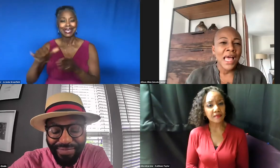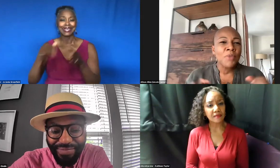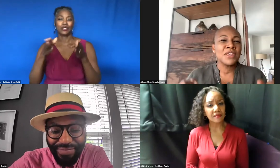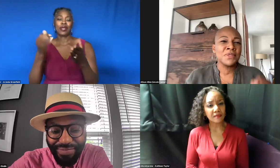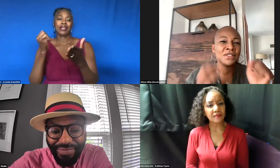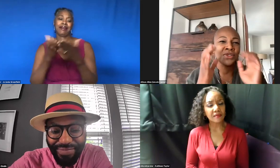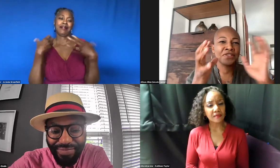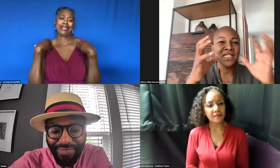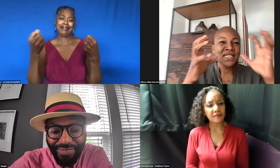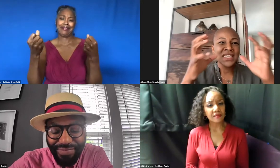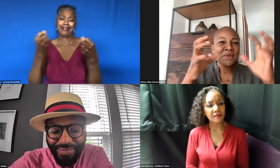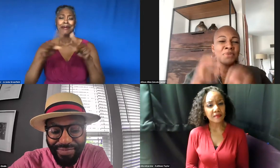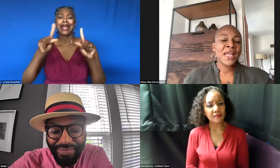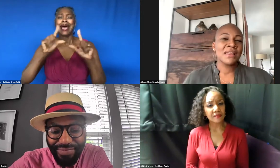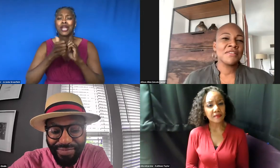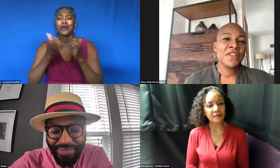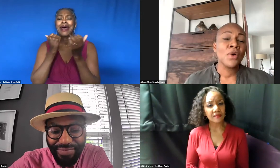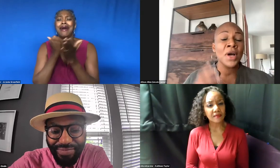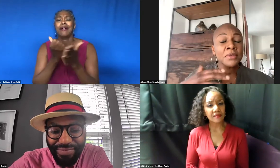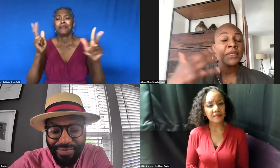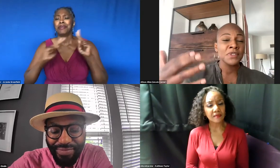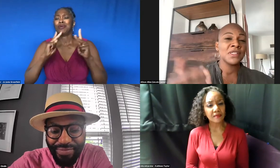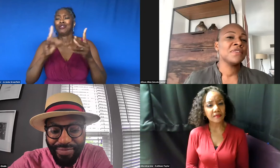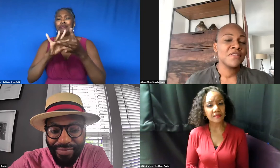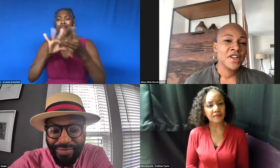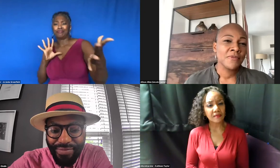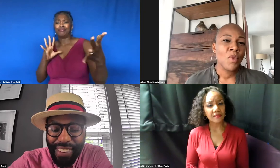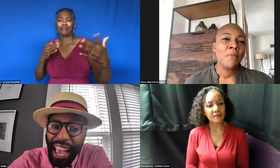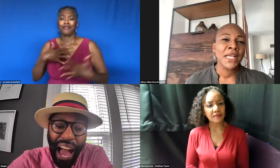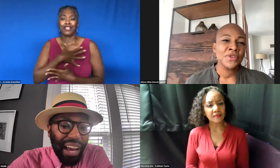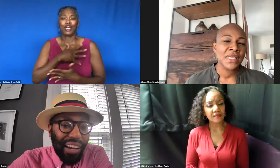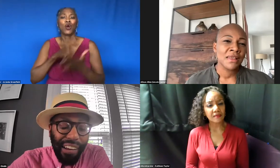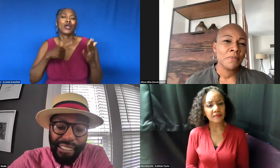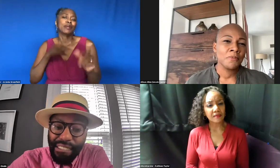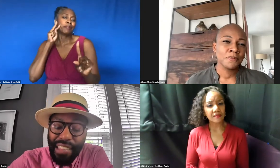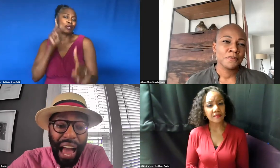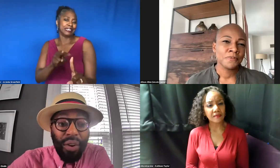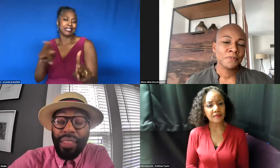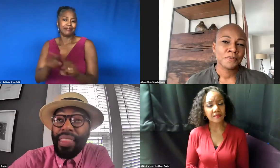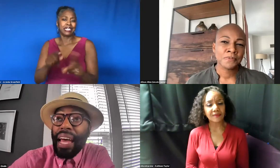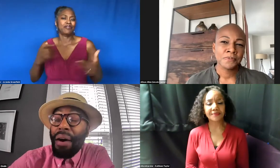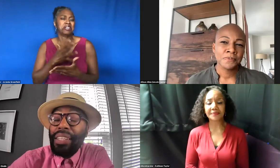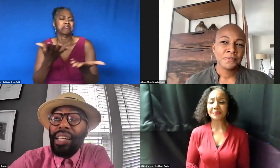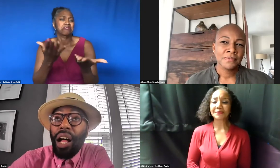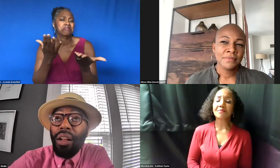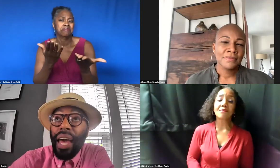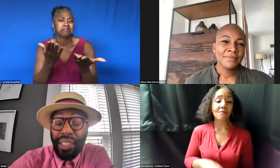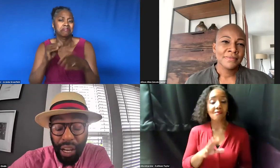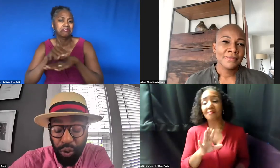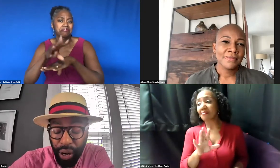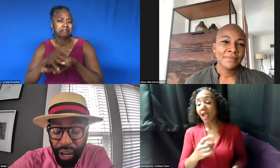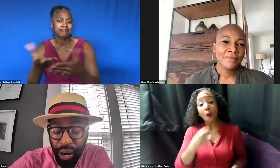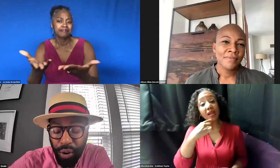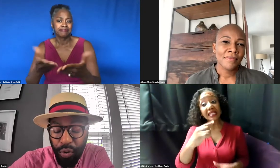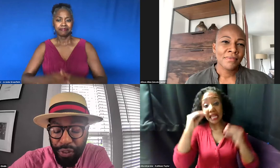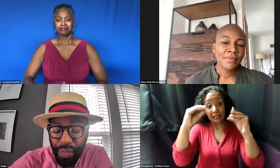we help them to sort of break out of the fear, or what could be perceived as fear? What might you say to them? You know, that I want to tell